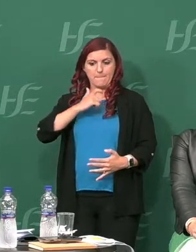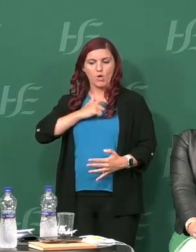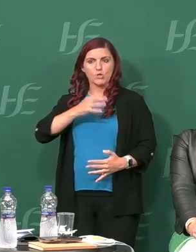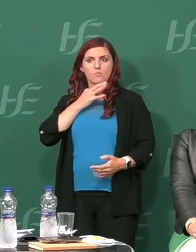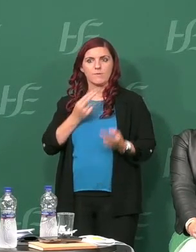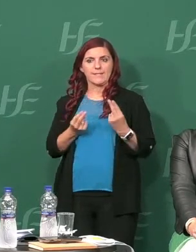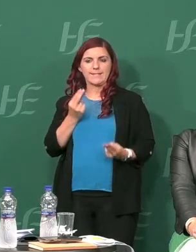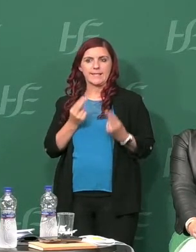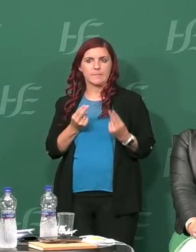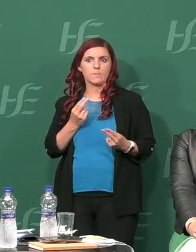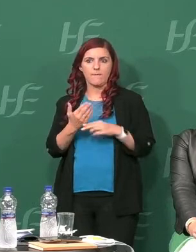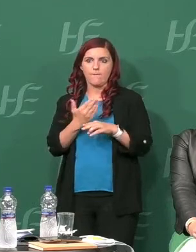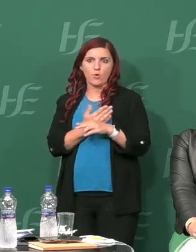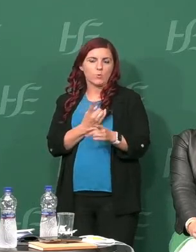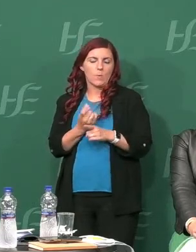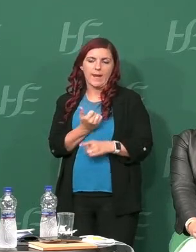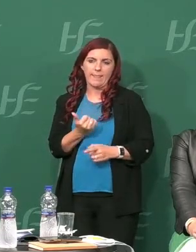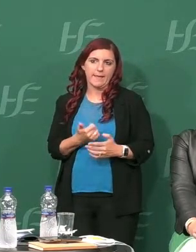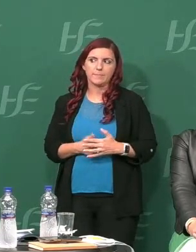continuously make.